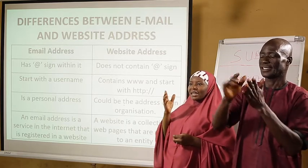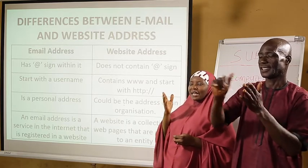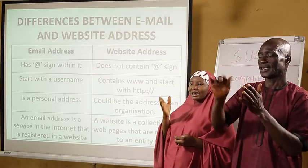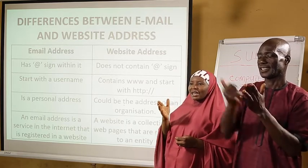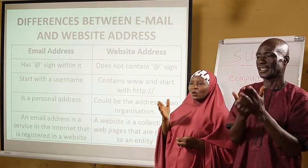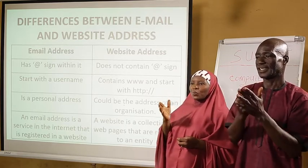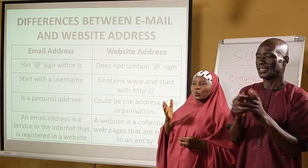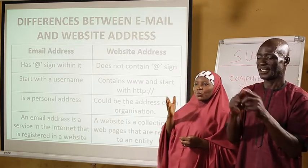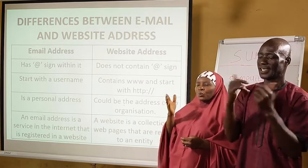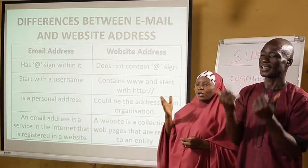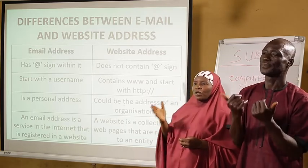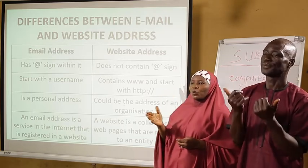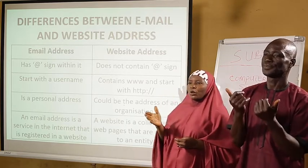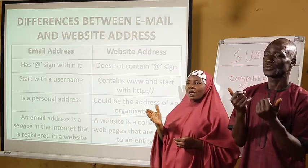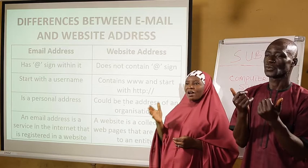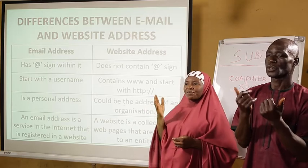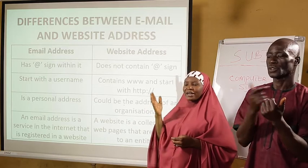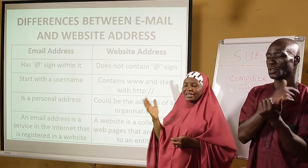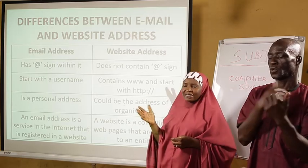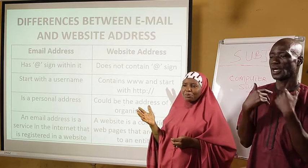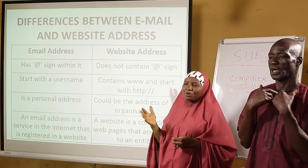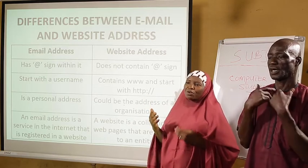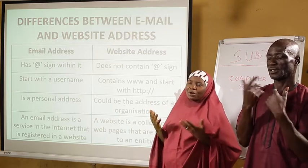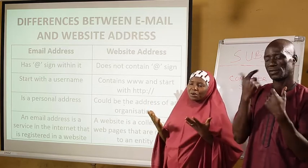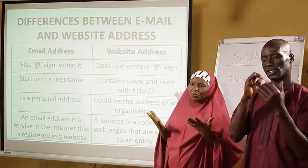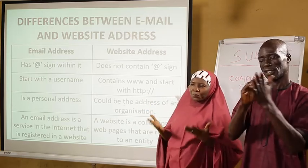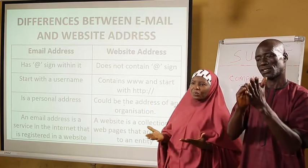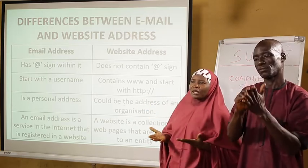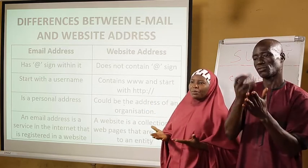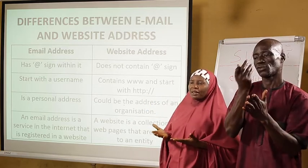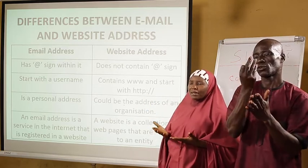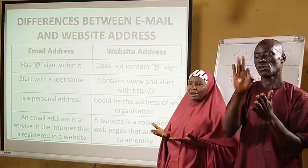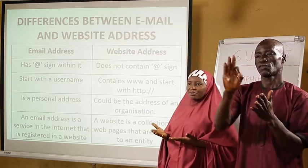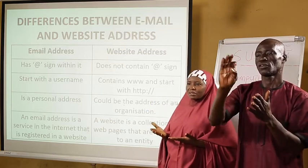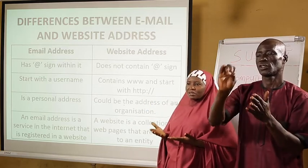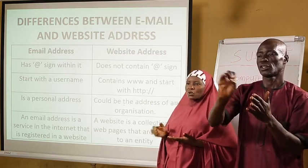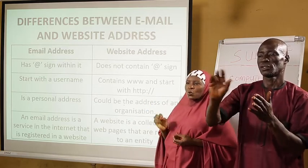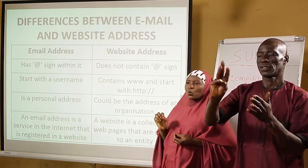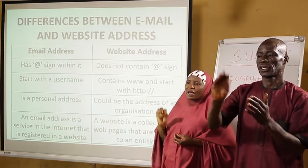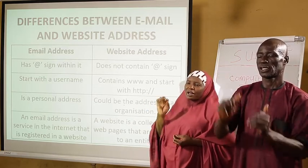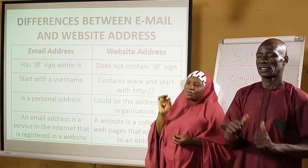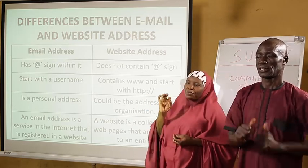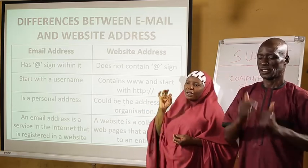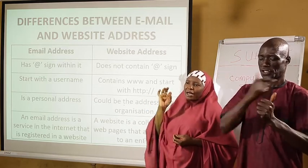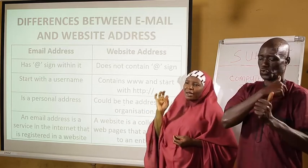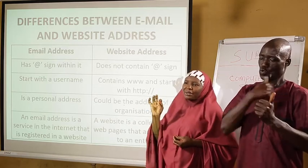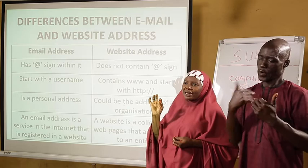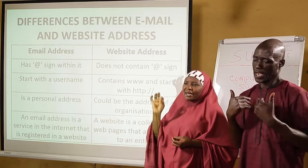@ Like now, we have an example of email address. We